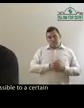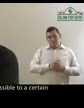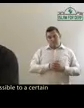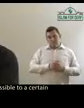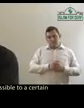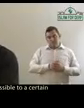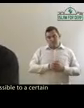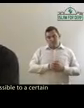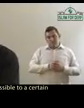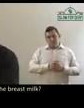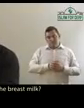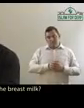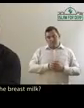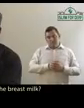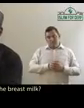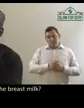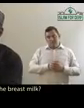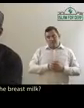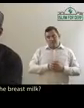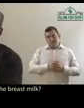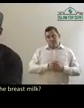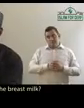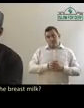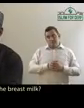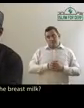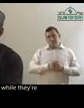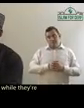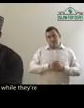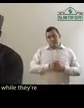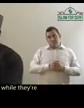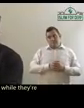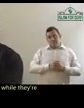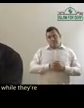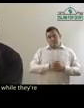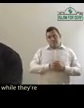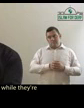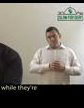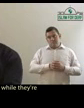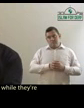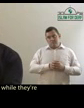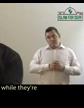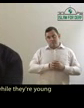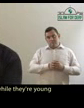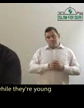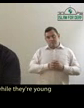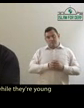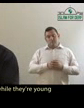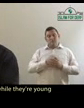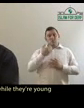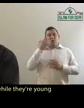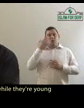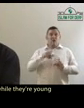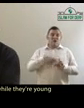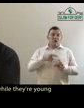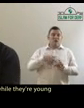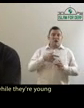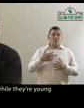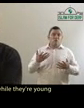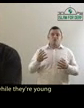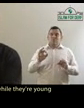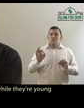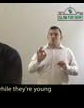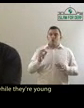is permissible to a certain extent to be suckled before it becomes... Yes, yes. And while they're young, obviously, if there's